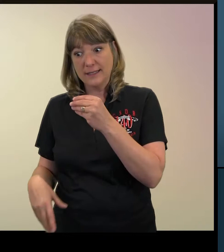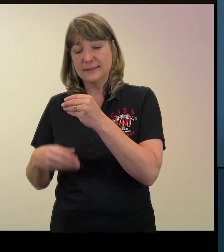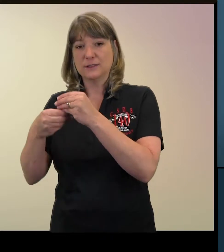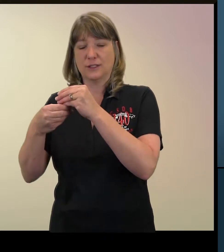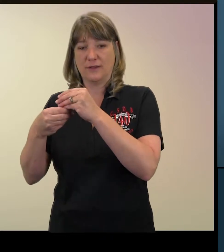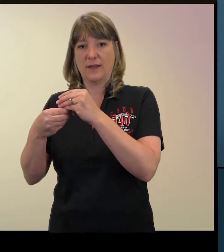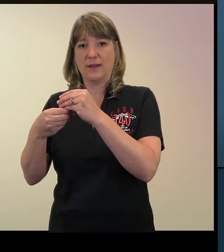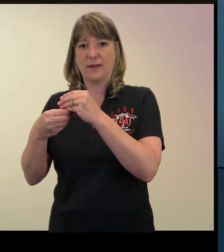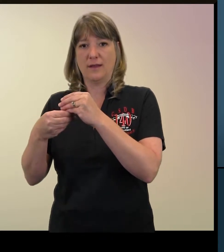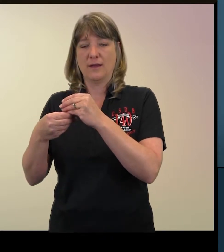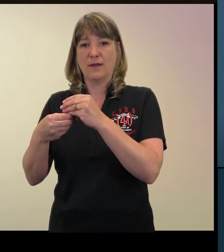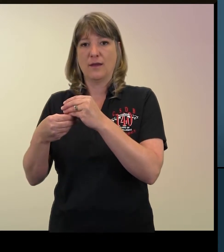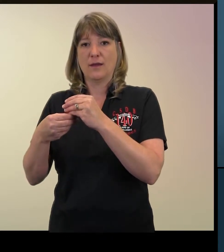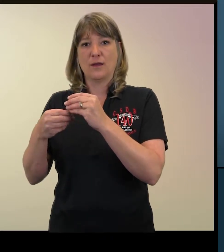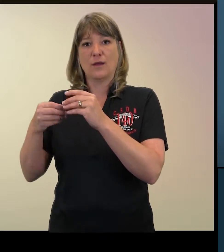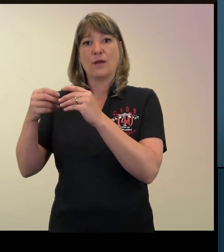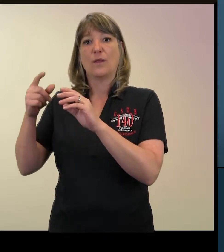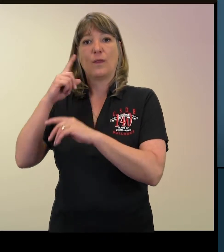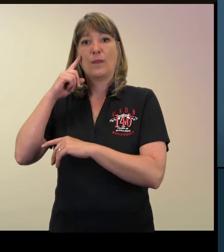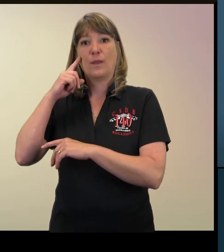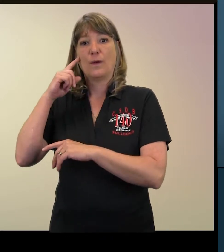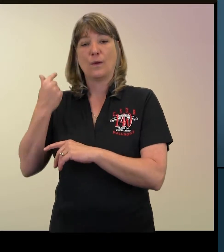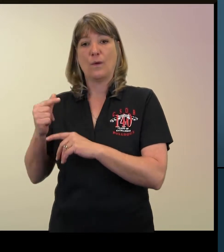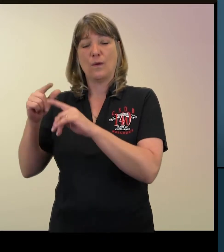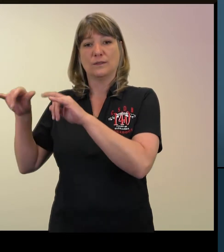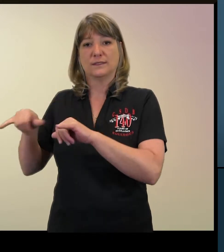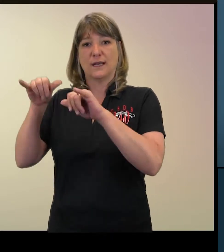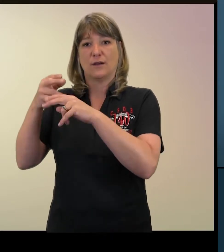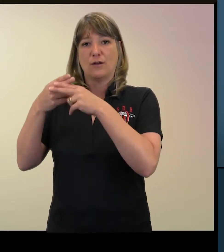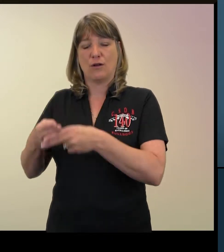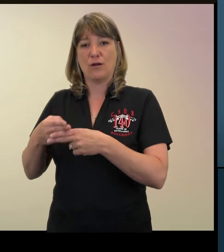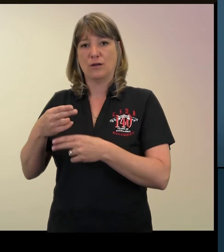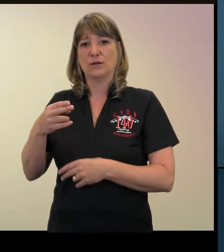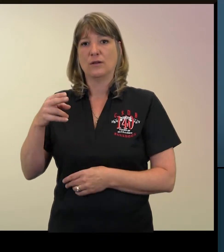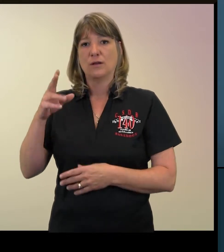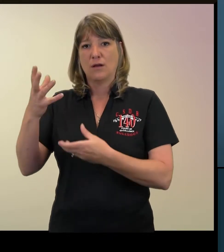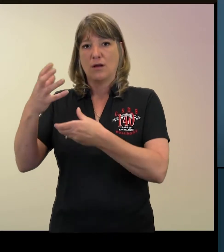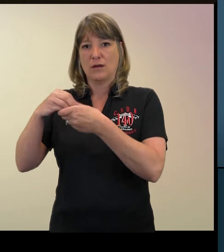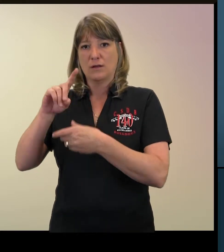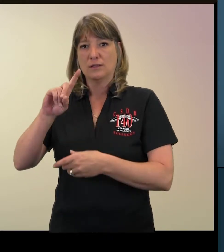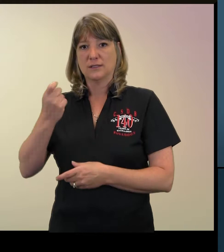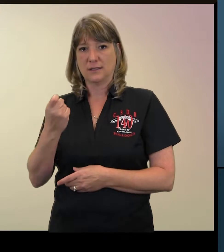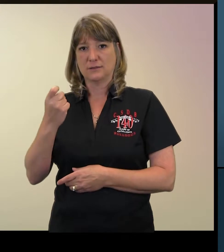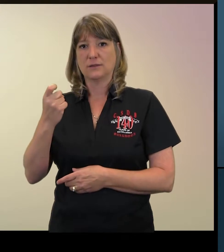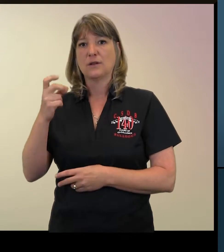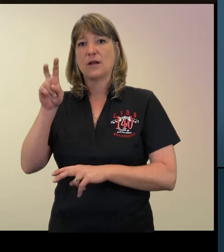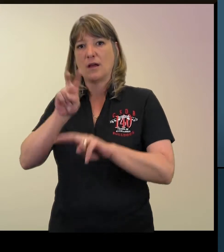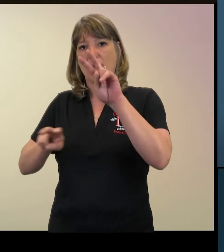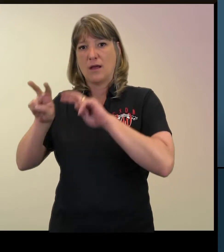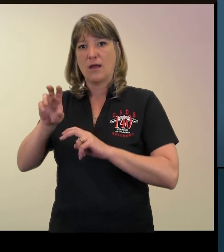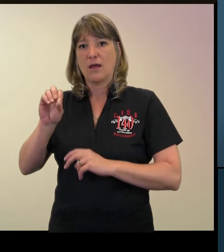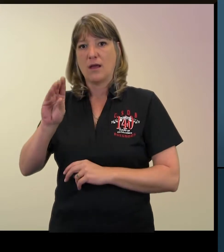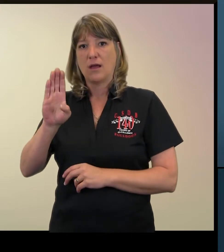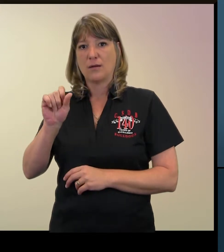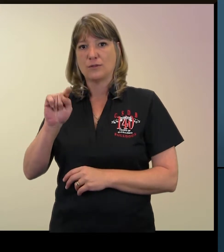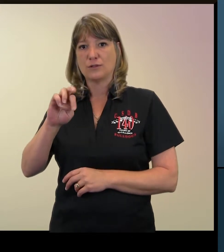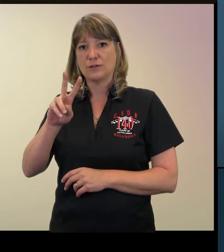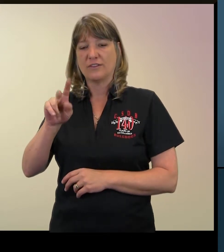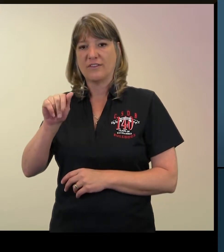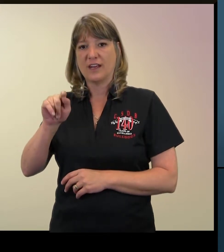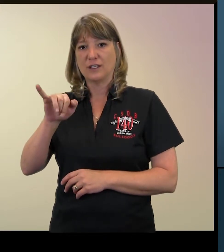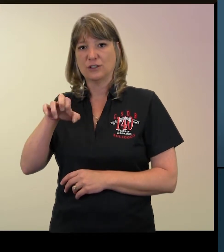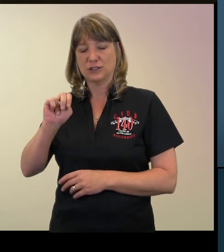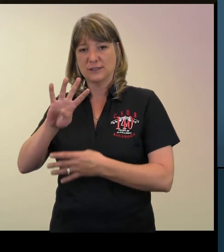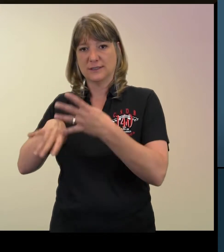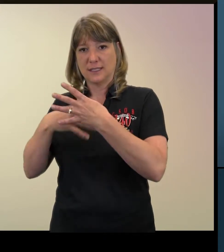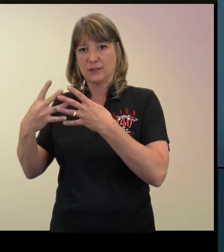In addition to that, part of the gold standard is use of a tool called the Autism Diagnostic Observation Schedule. We're